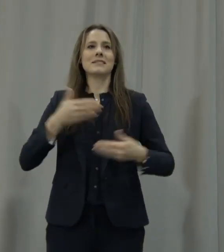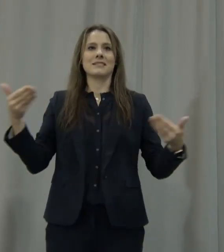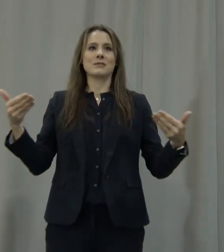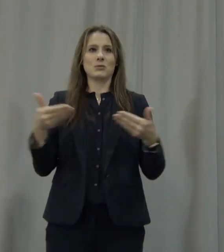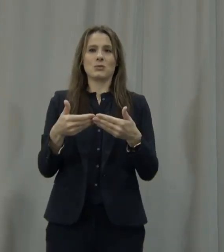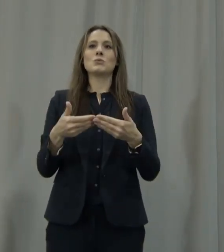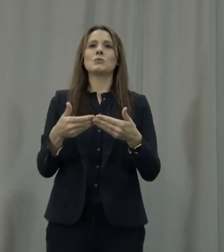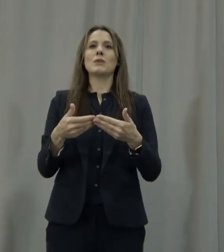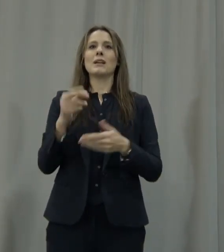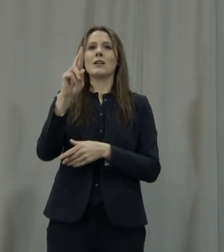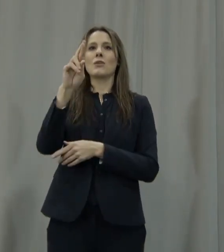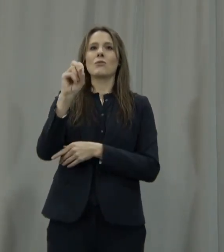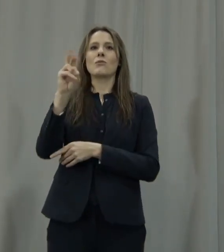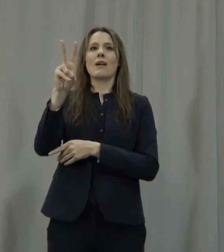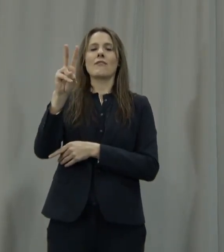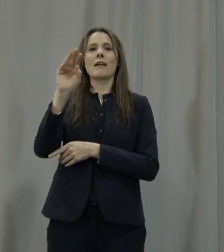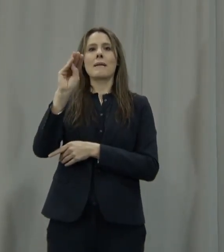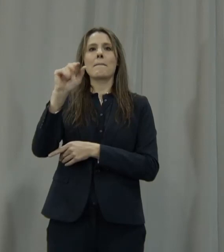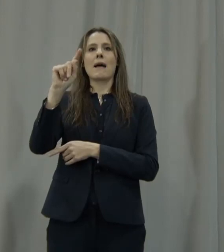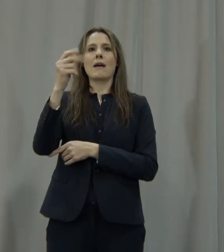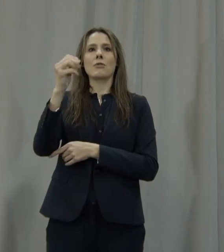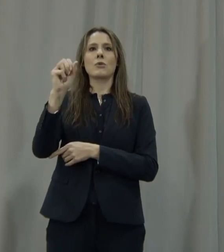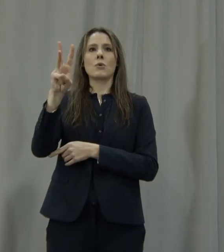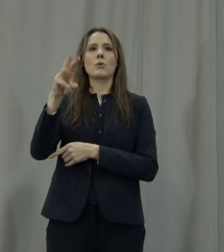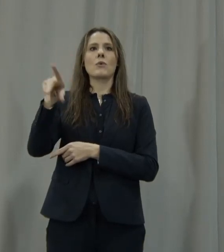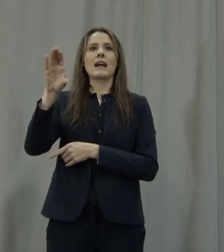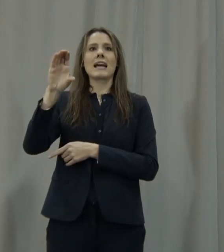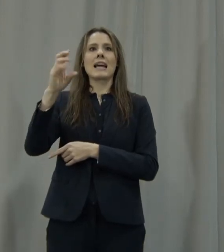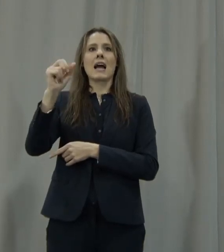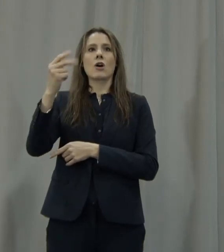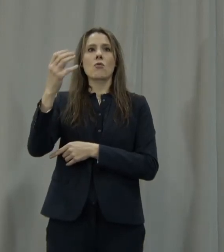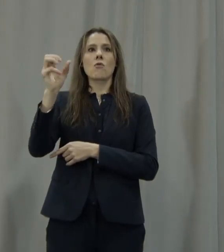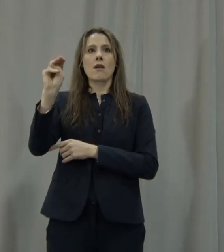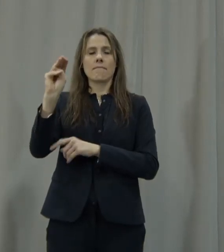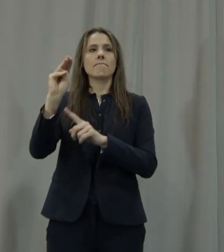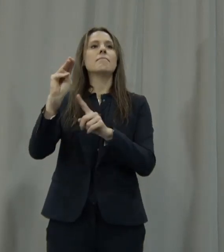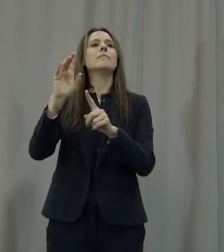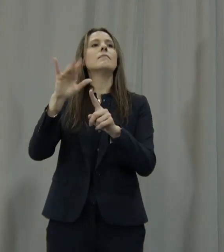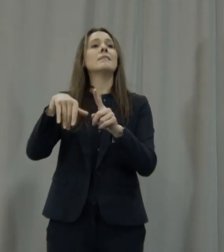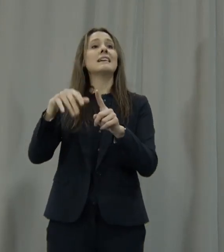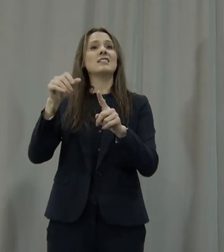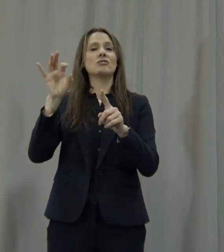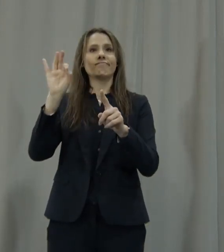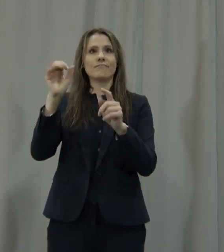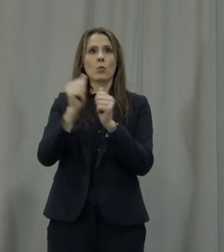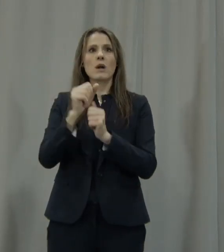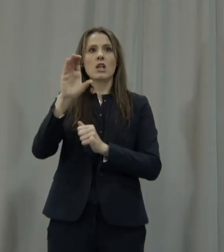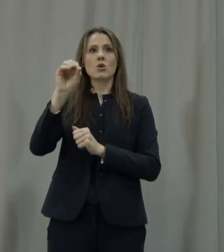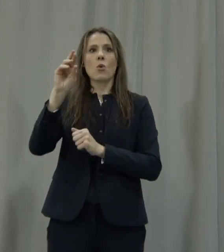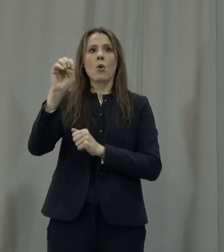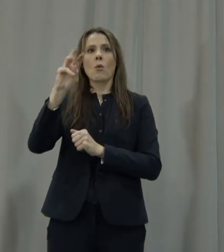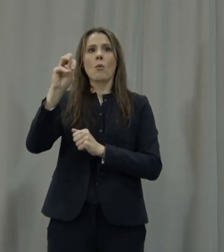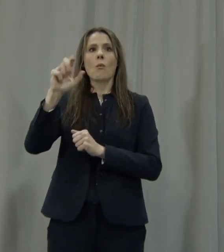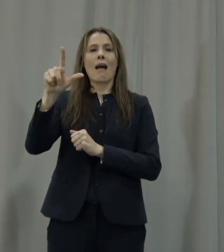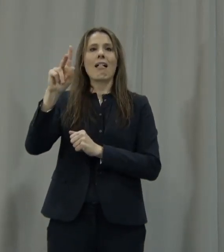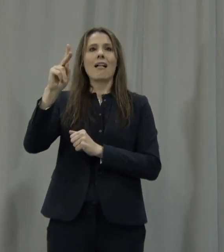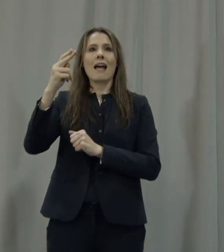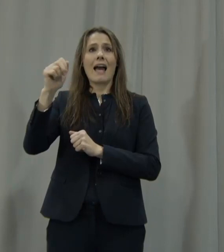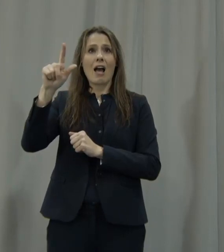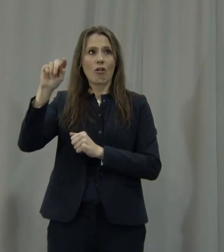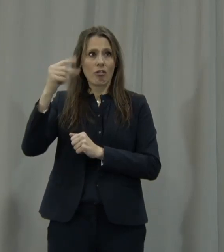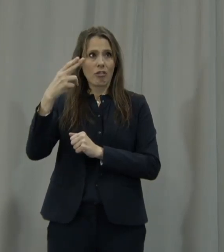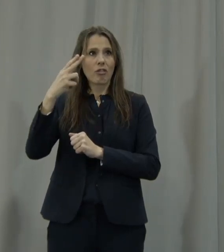introduce Reverend Matthew Cockrum, a chaplain with Corewell Health, to officially welcome us to